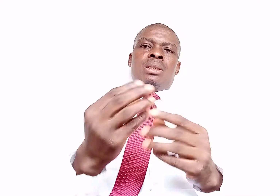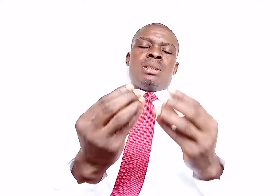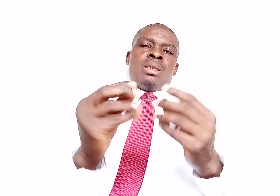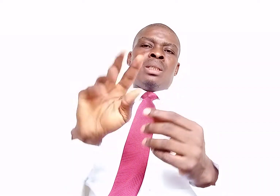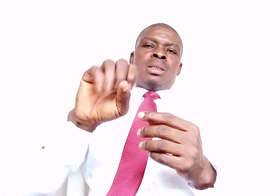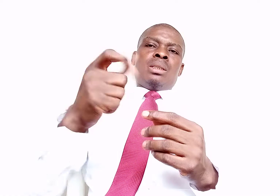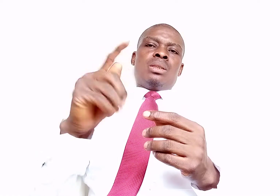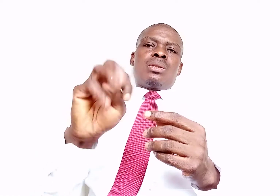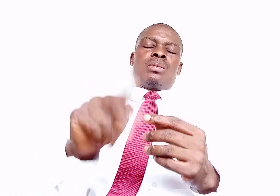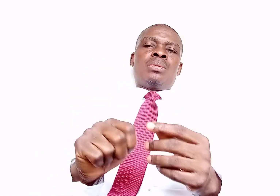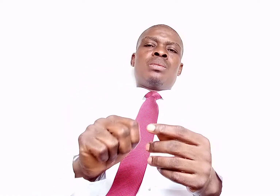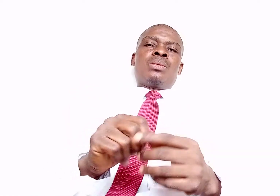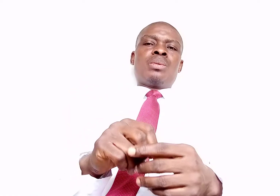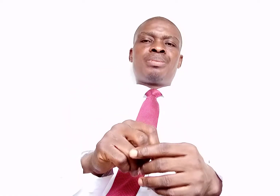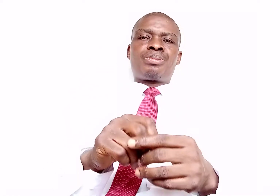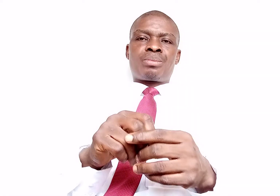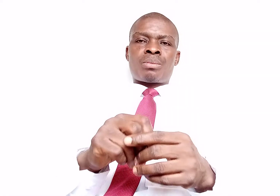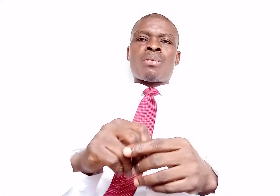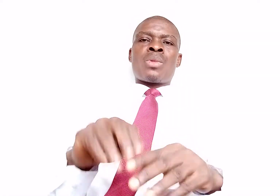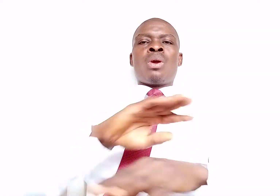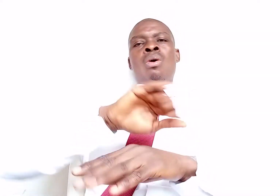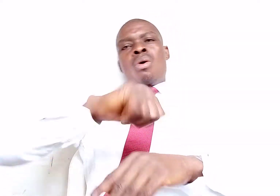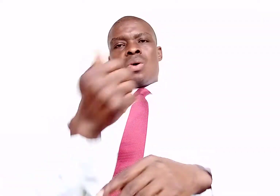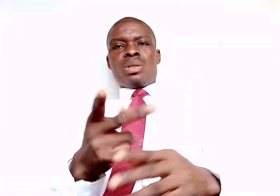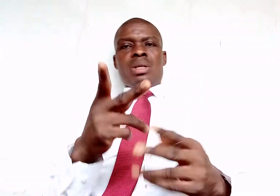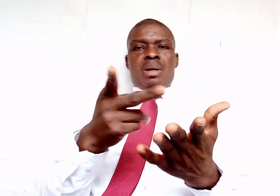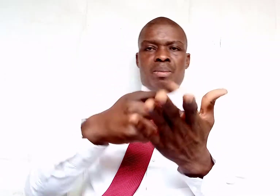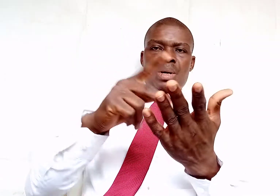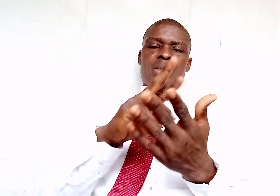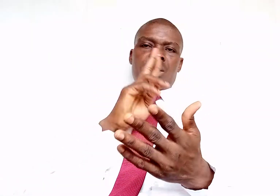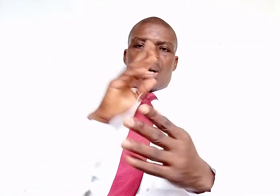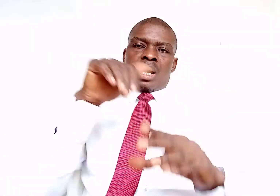as scrotal sac. All other parts are internal.